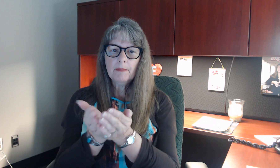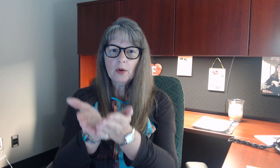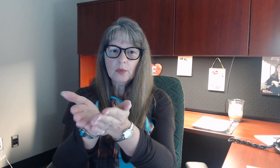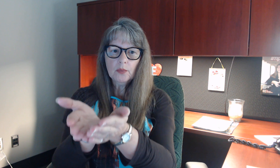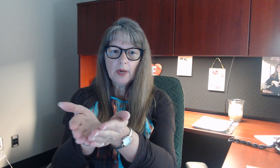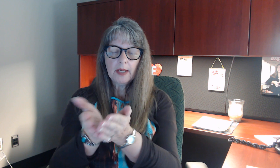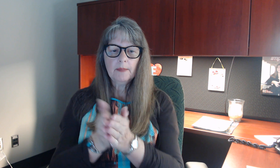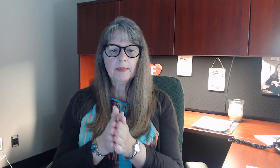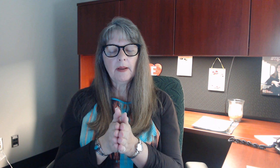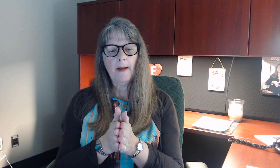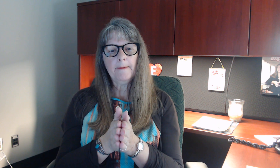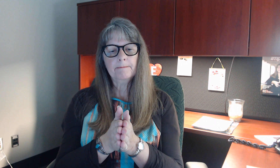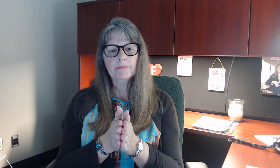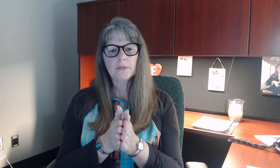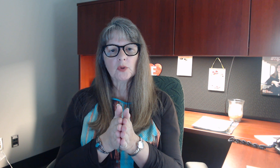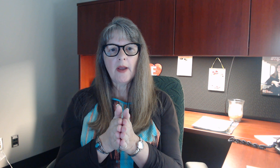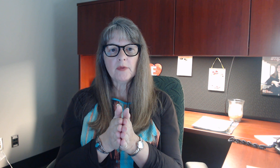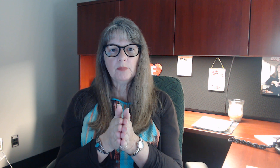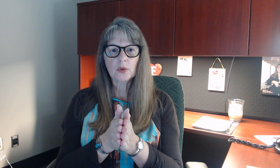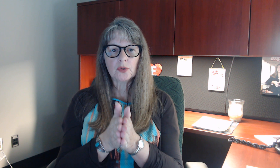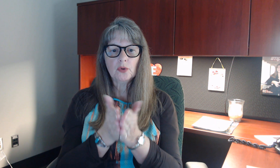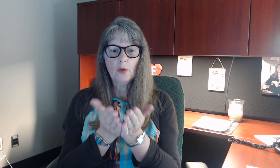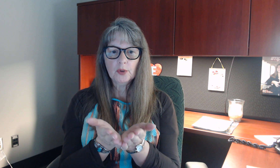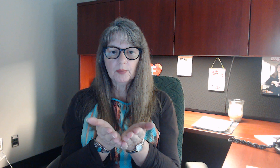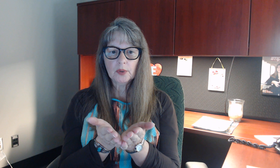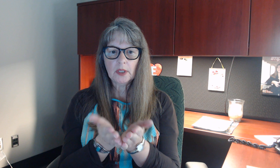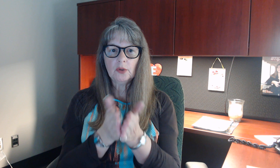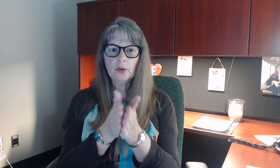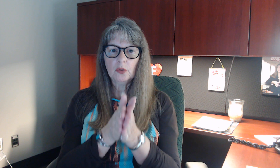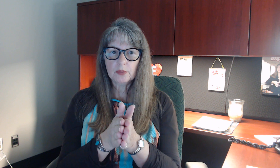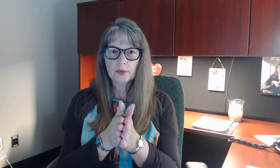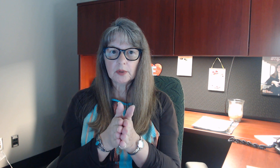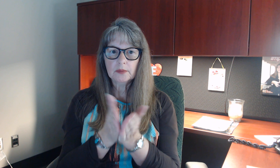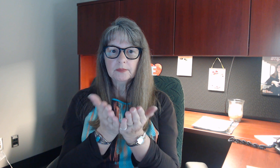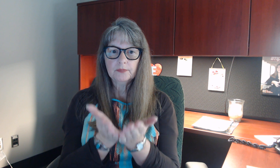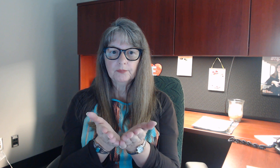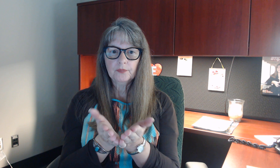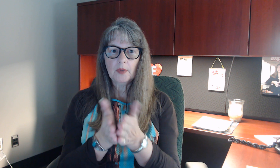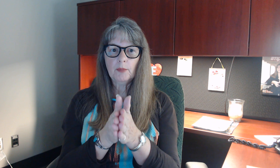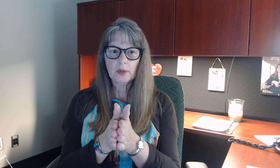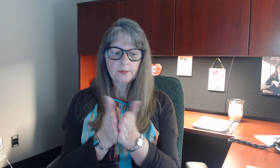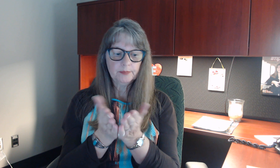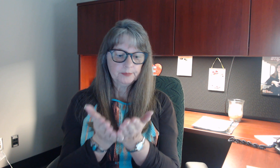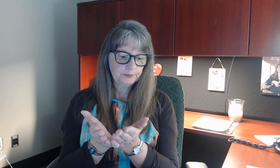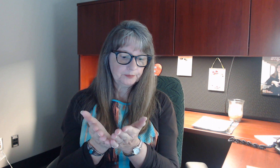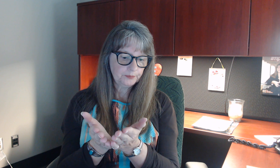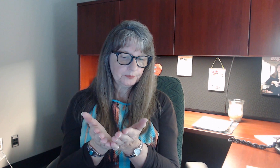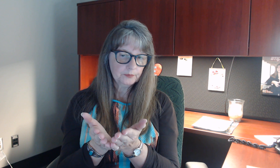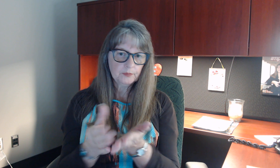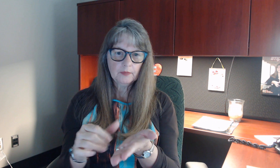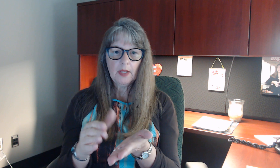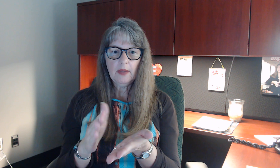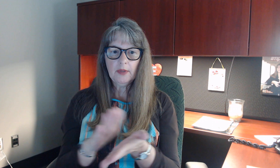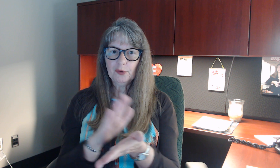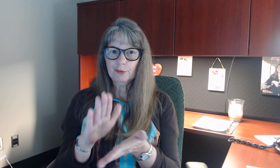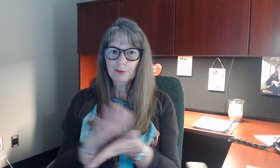boat, right? But so you have a book. So you open your book and you close your book. A book. Then you